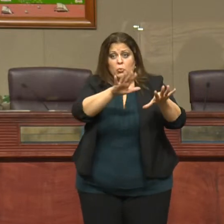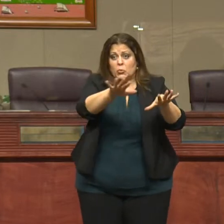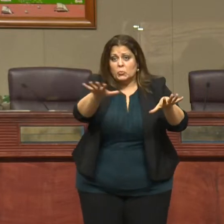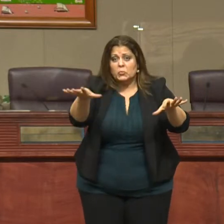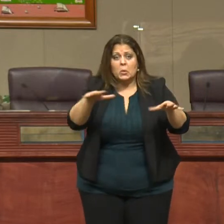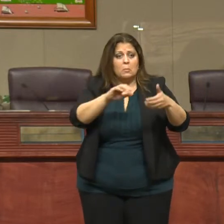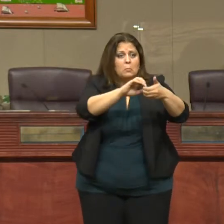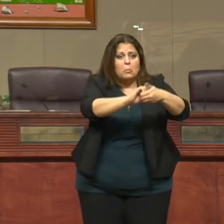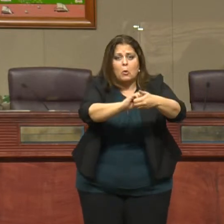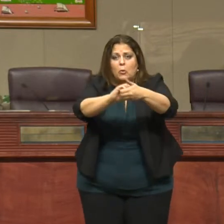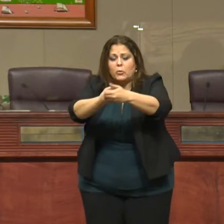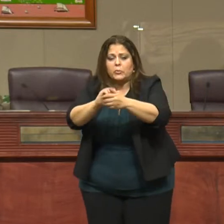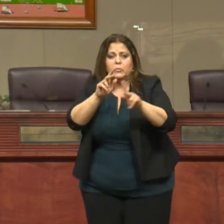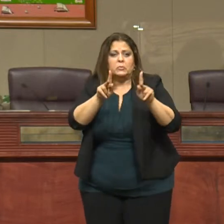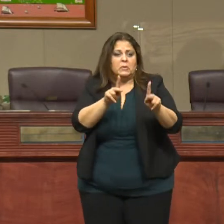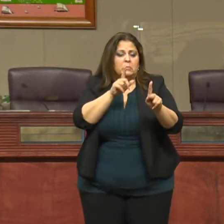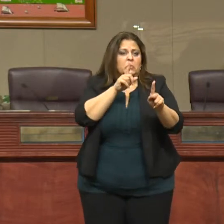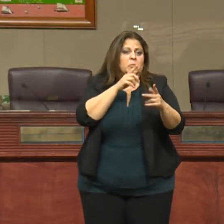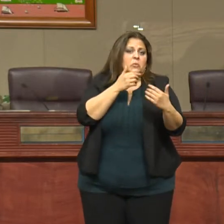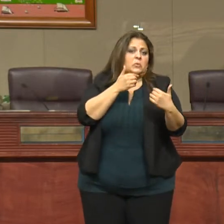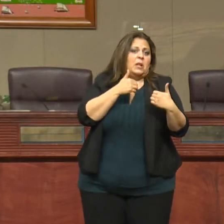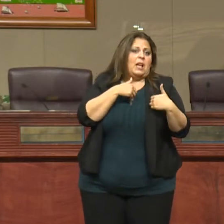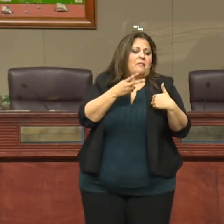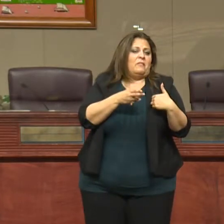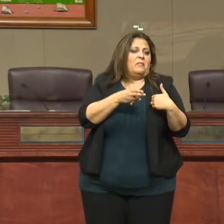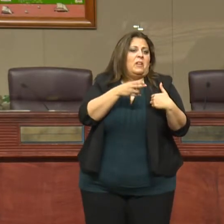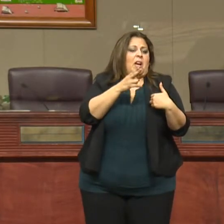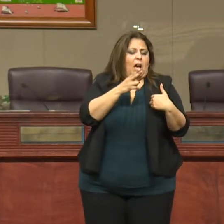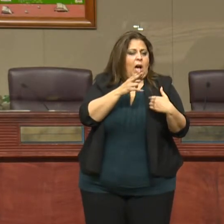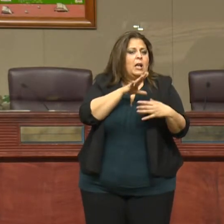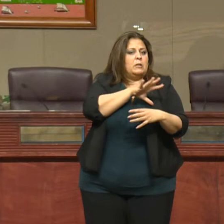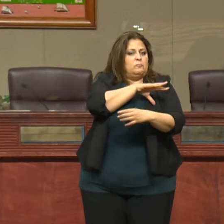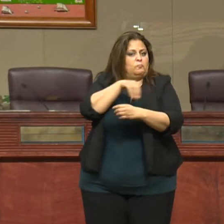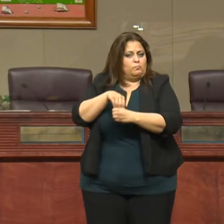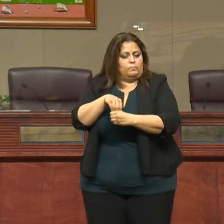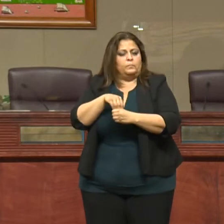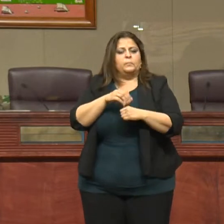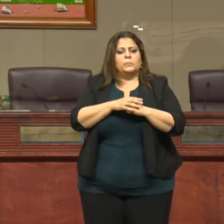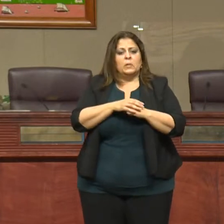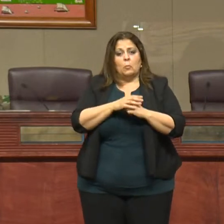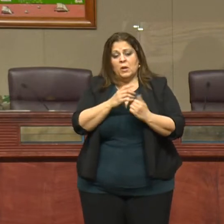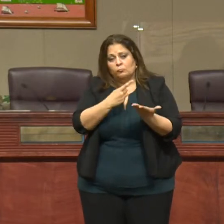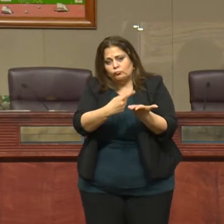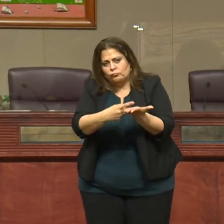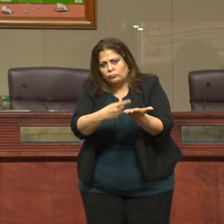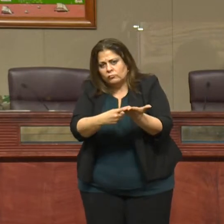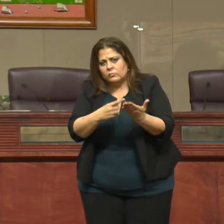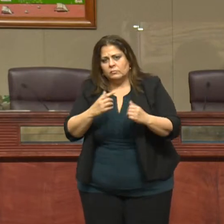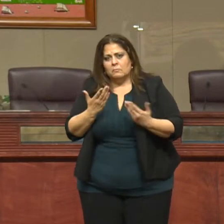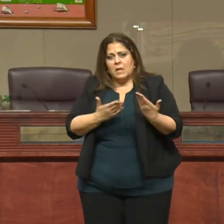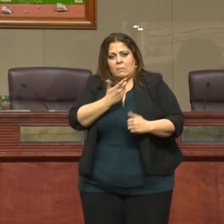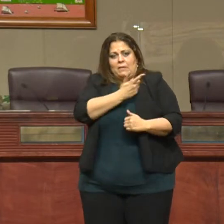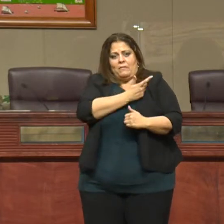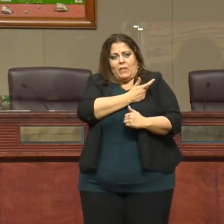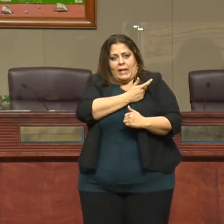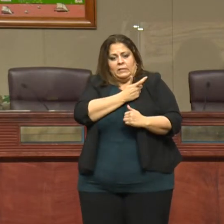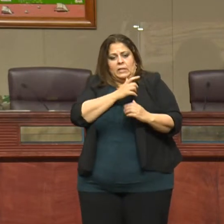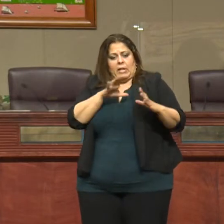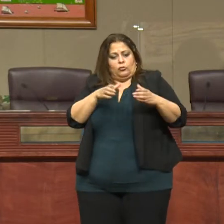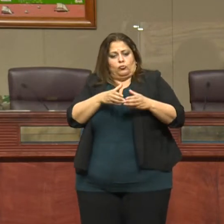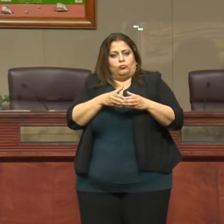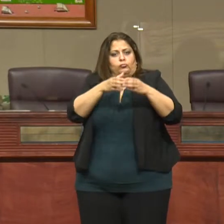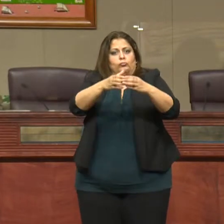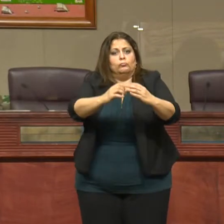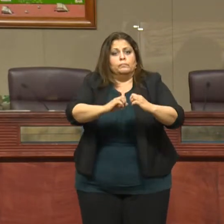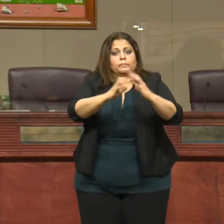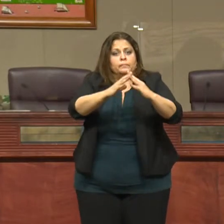about bringing a potential vaccination site to their area or to their location.